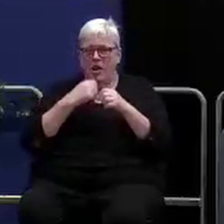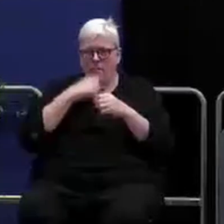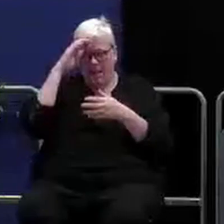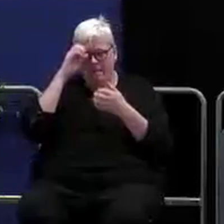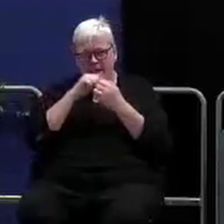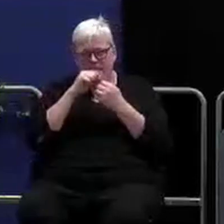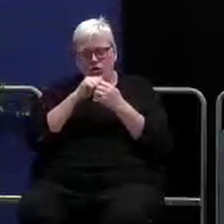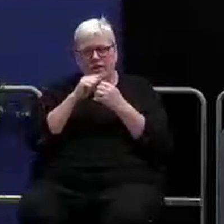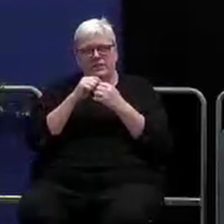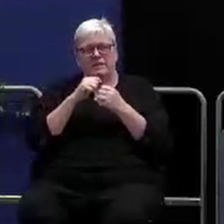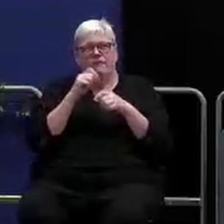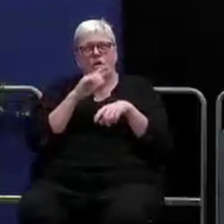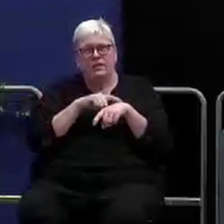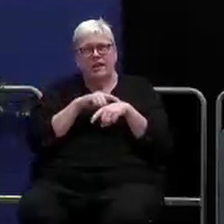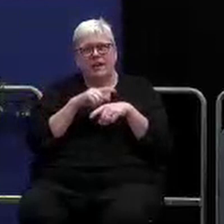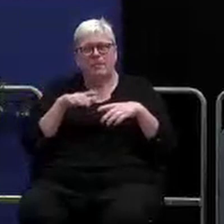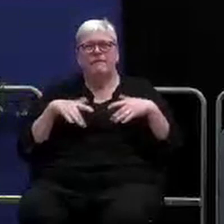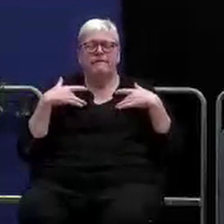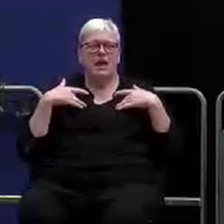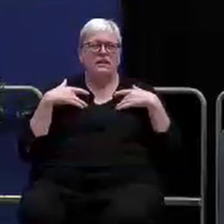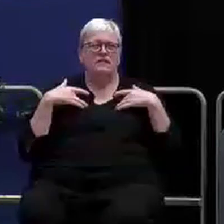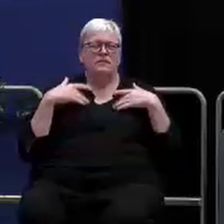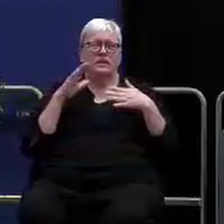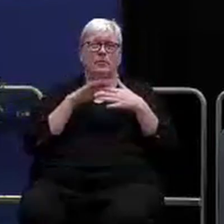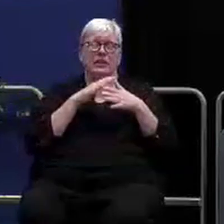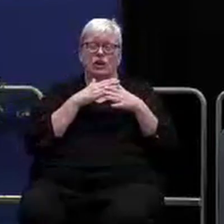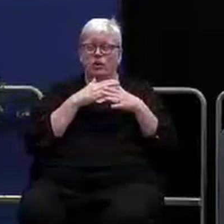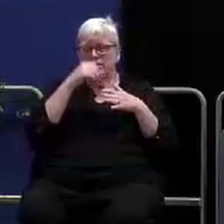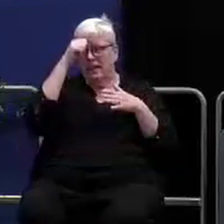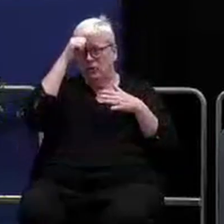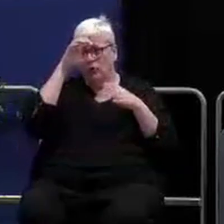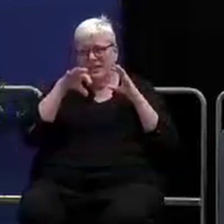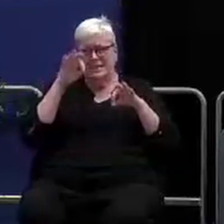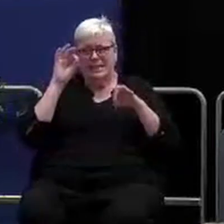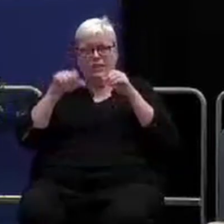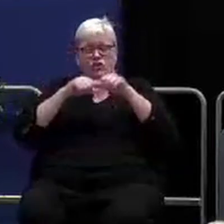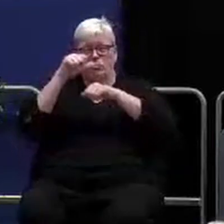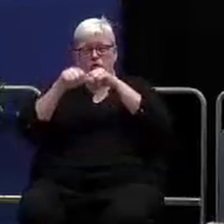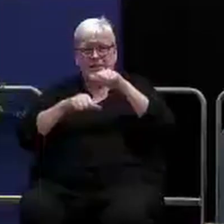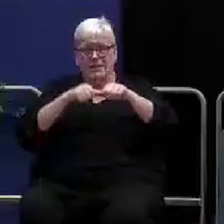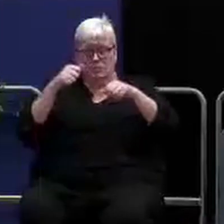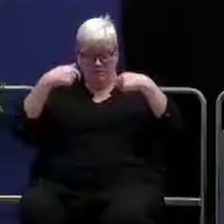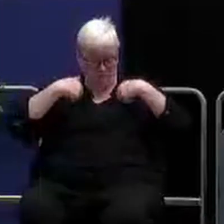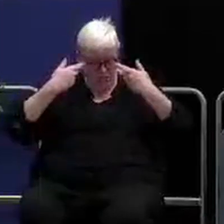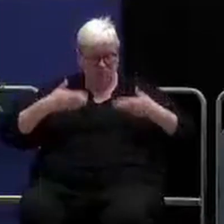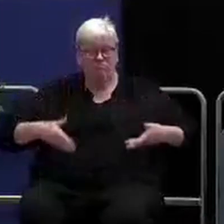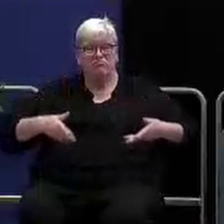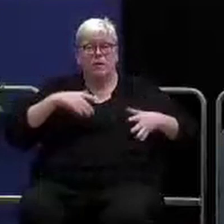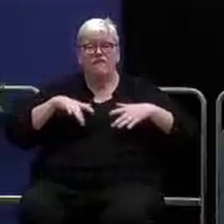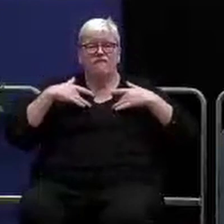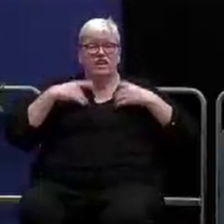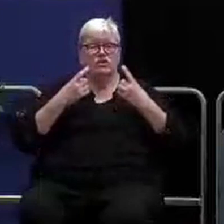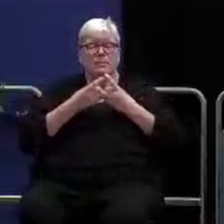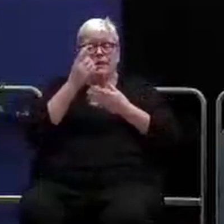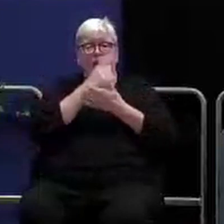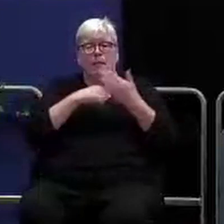while, to me that felt, because I knew the selection process was already me, that was already revealing something about who I